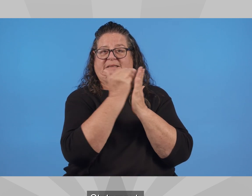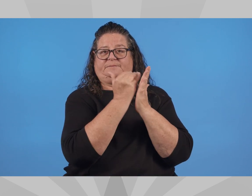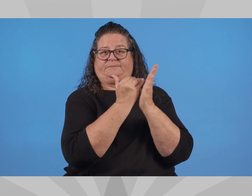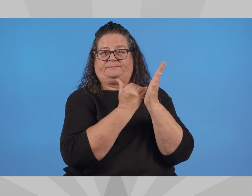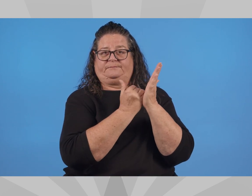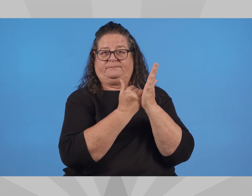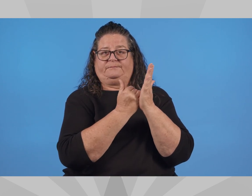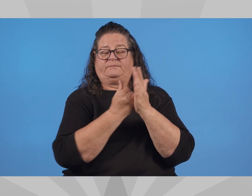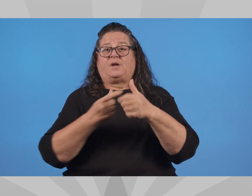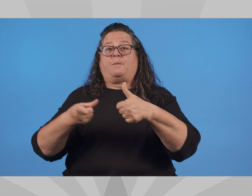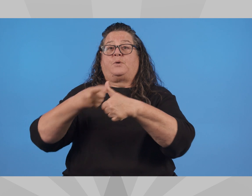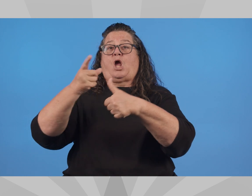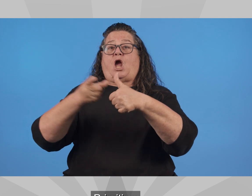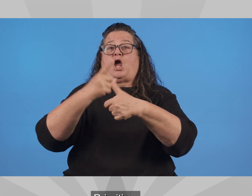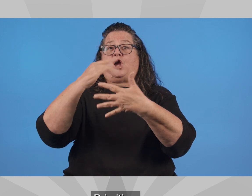Statement.